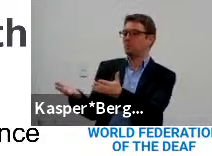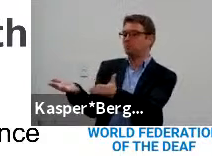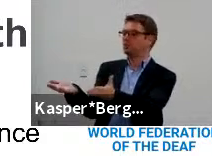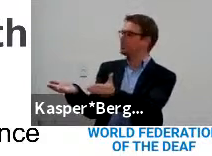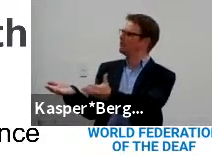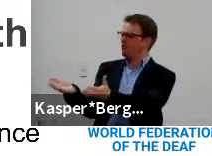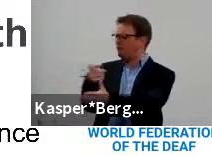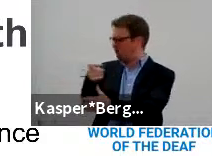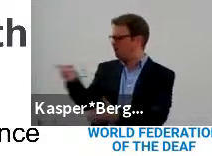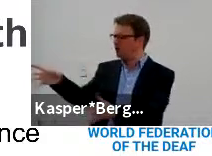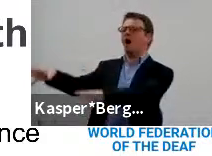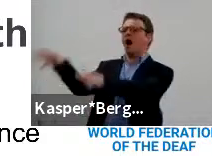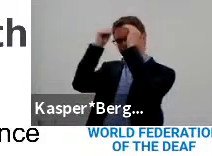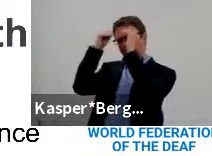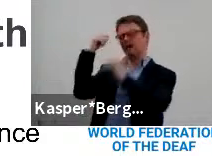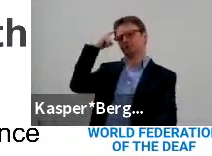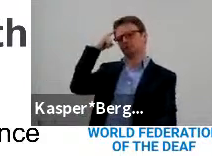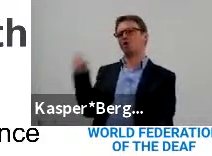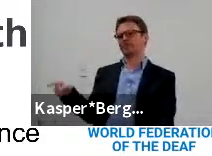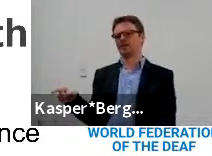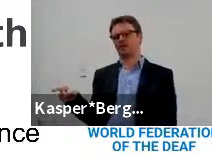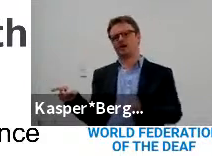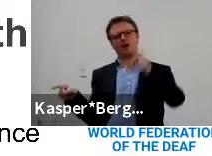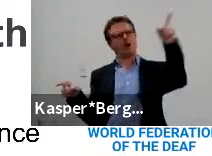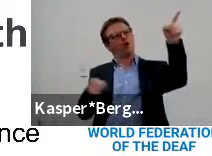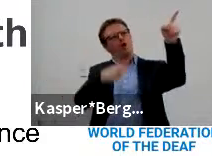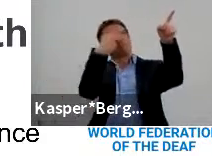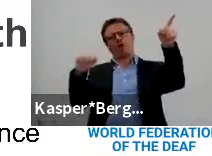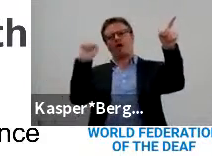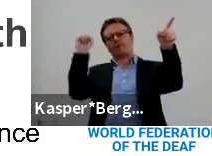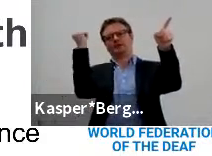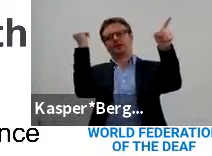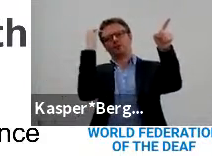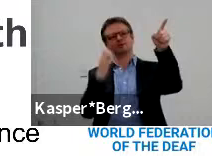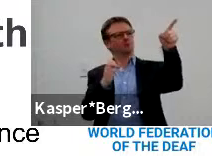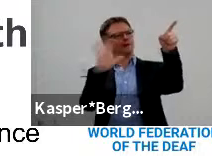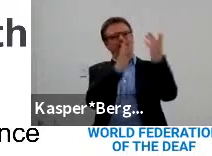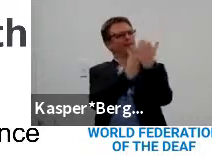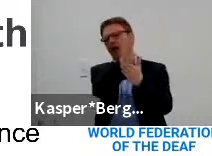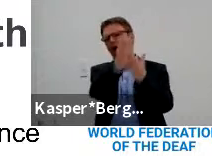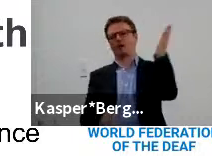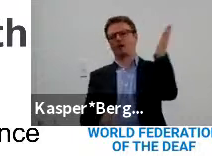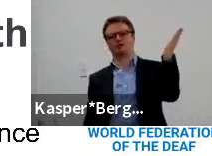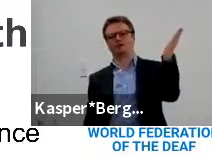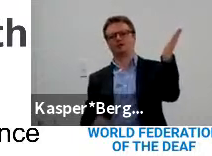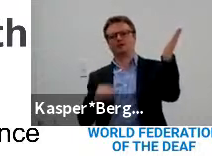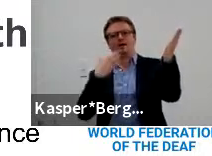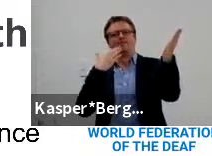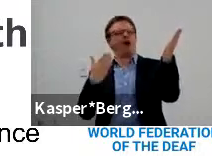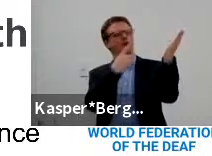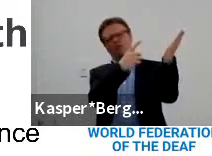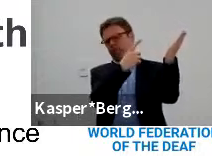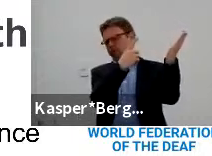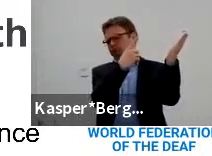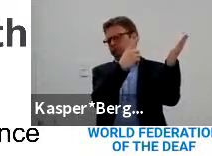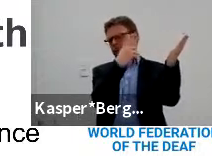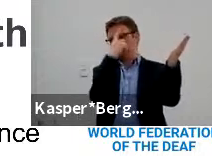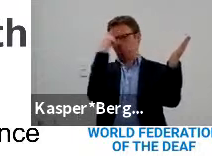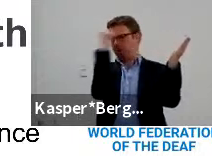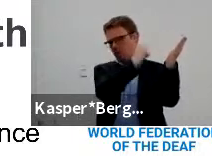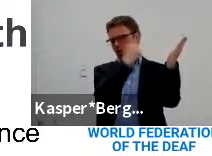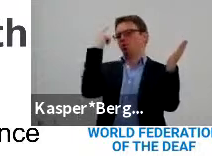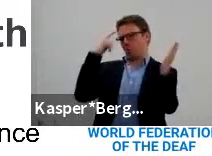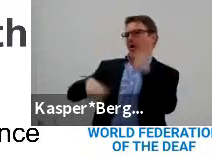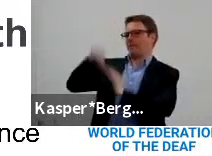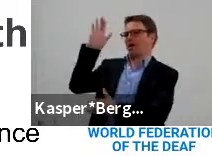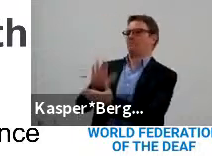There are information, maybe also in sign language, because people have read some text and then translated it themselves, but it's actually misinformation. So